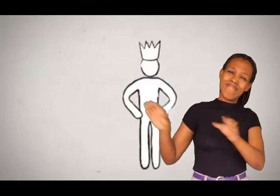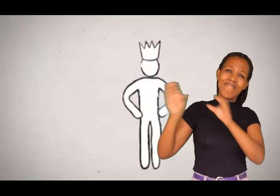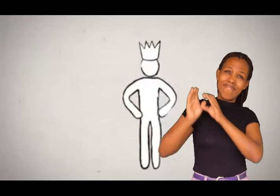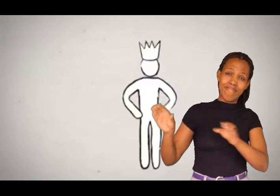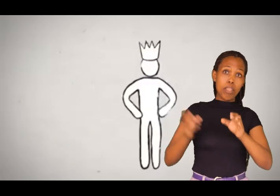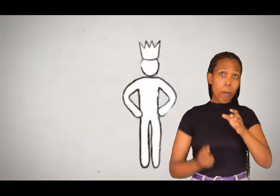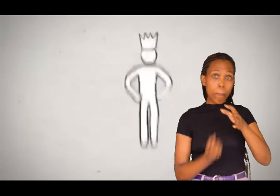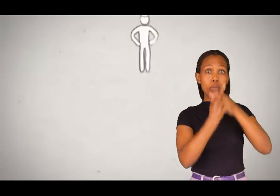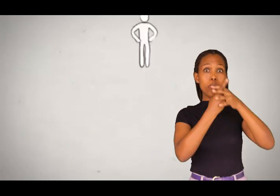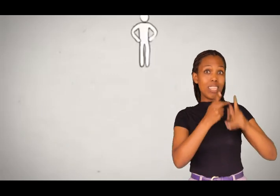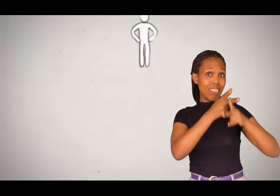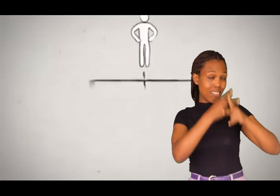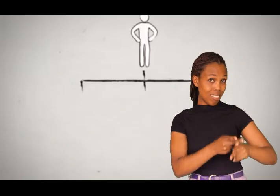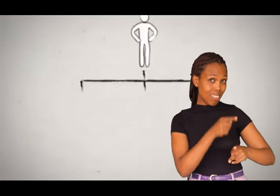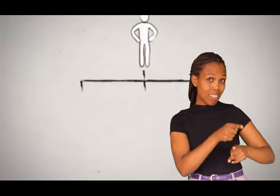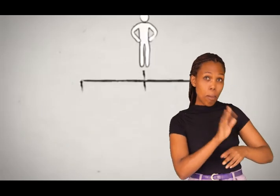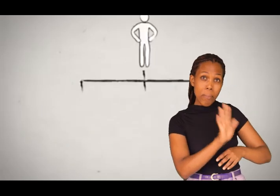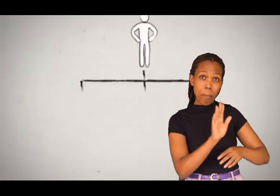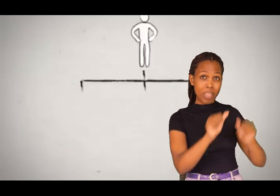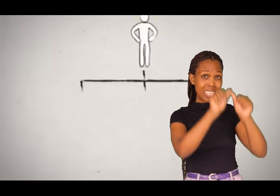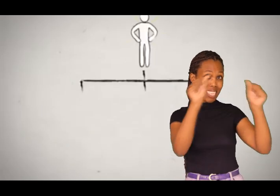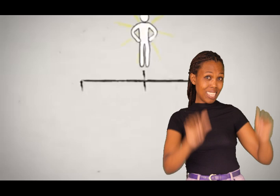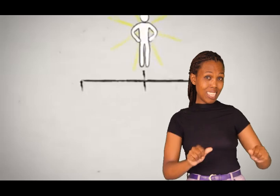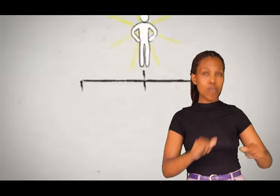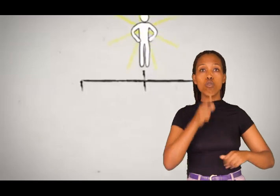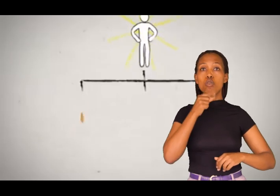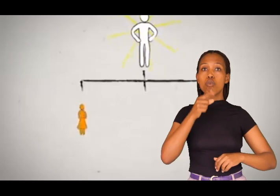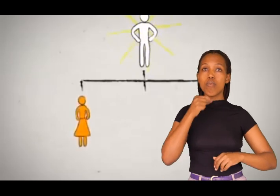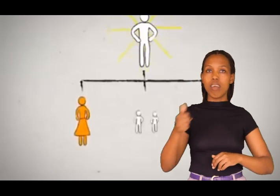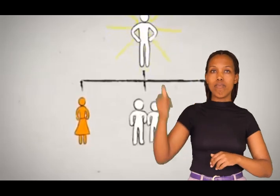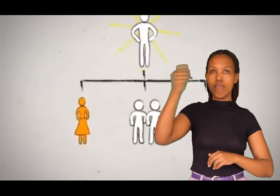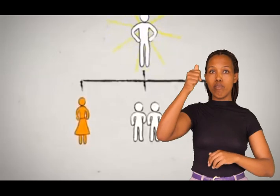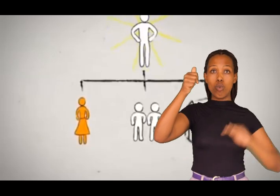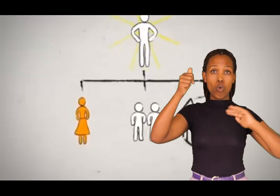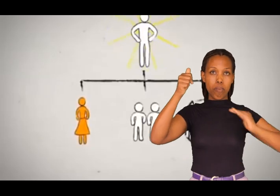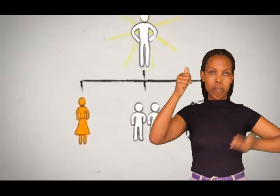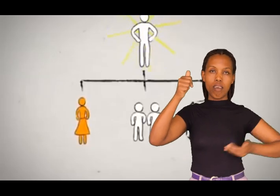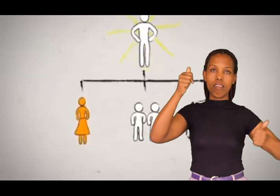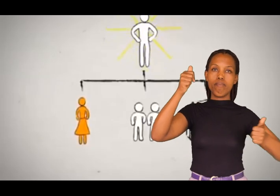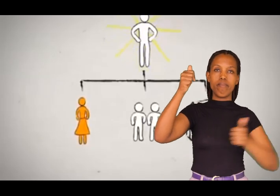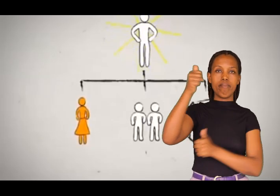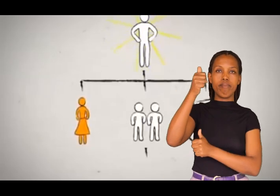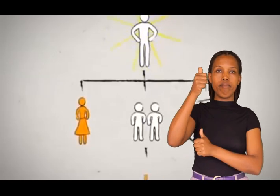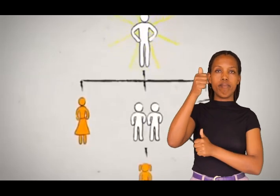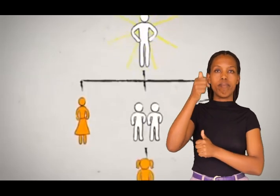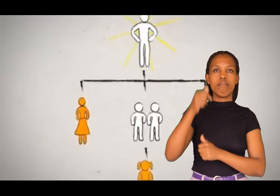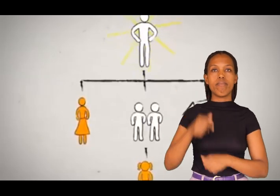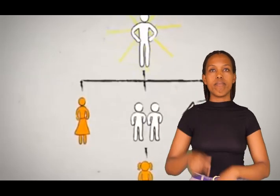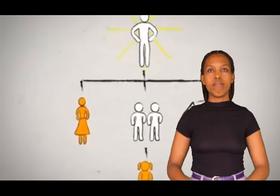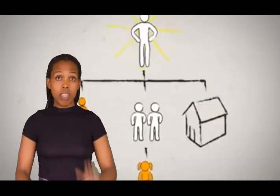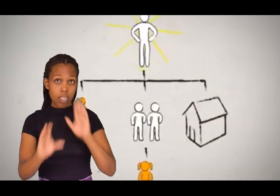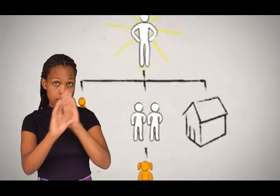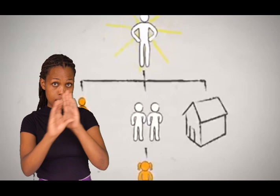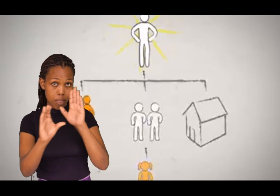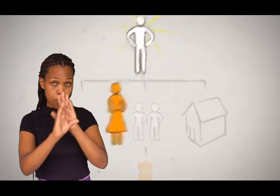to both men and women. But in practice, women are disadvantaged due to historical